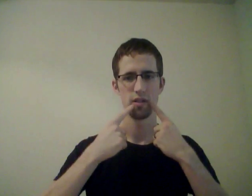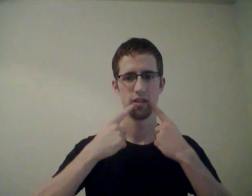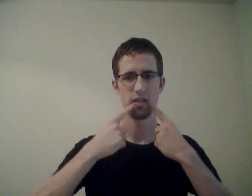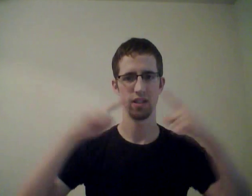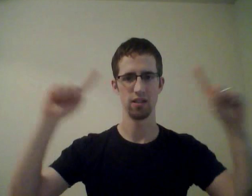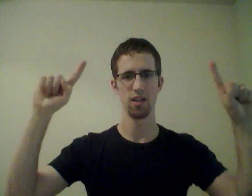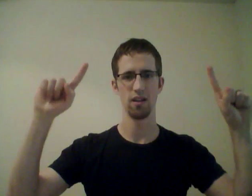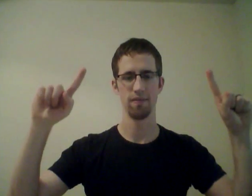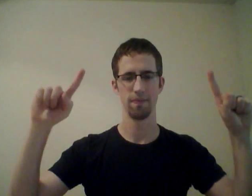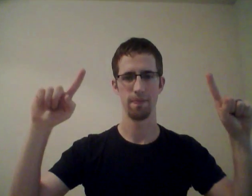Succeed.